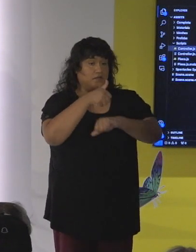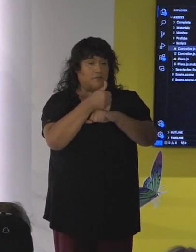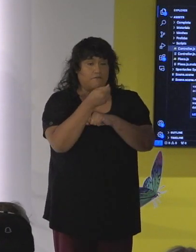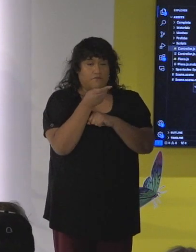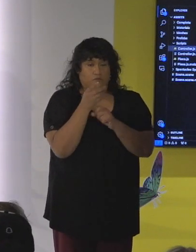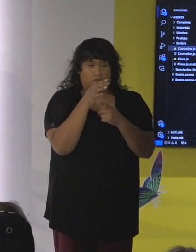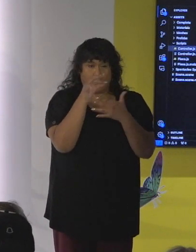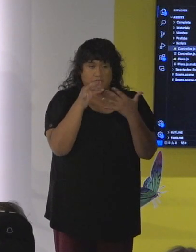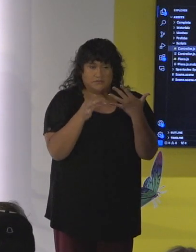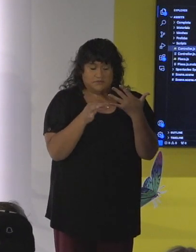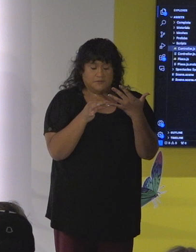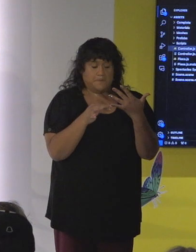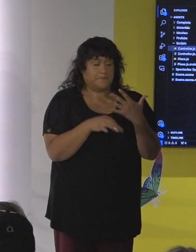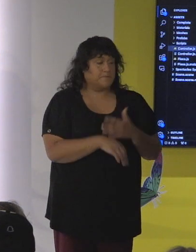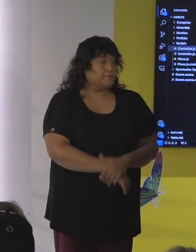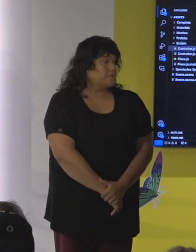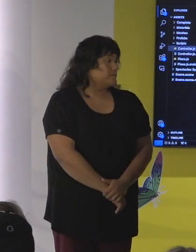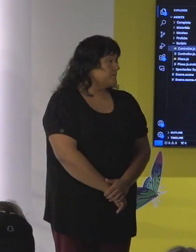options.